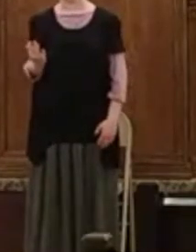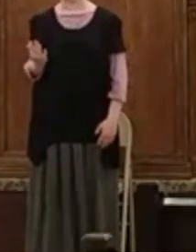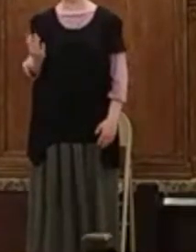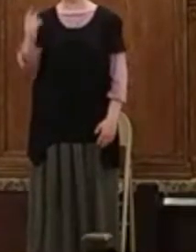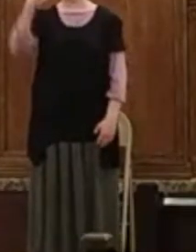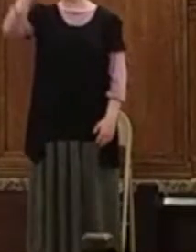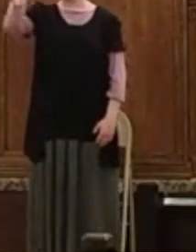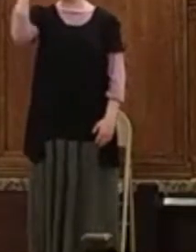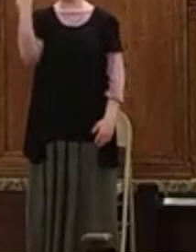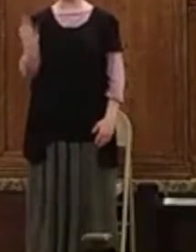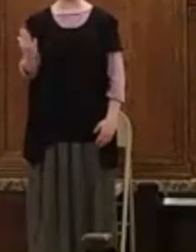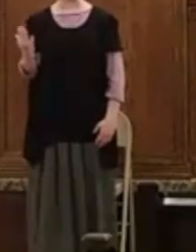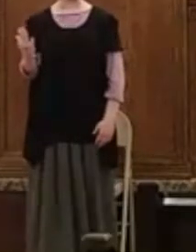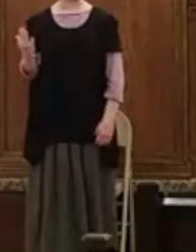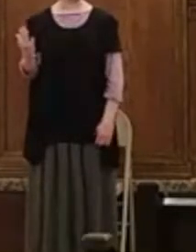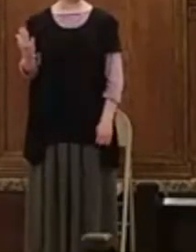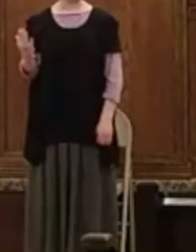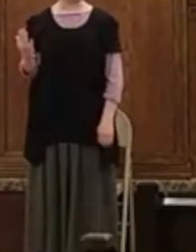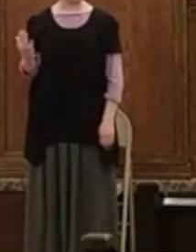by your grace,